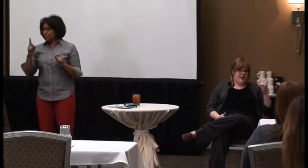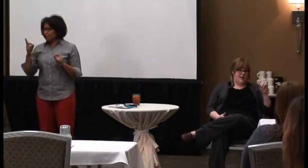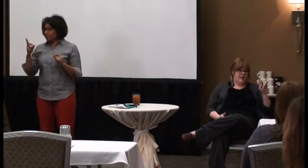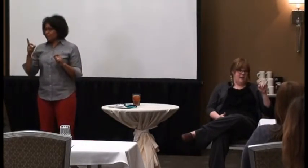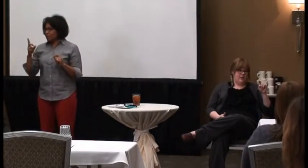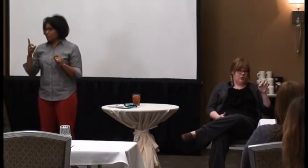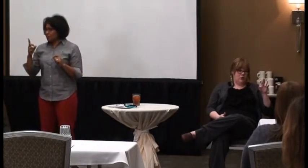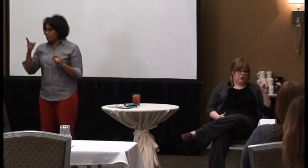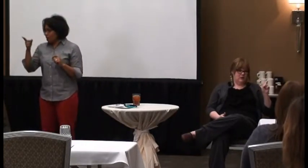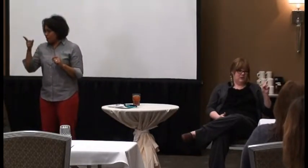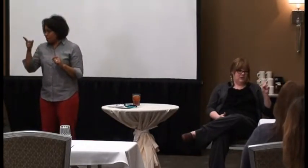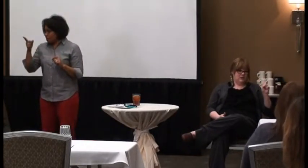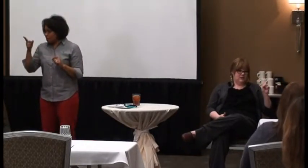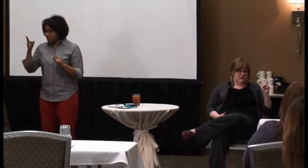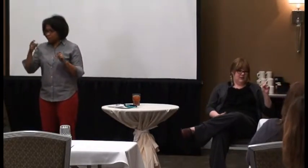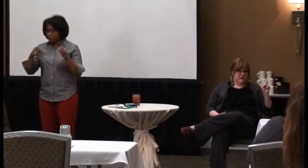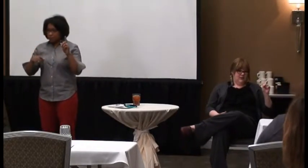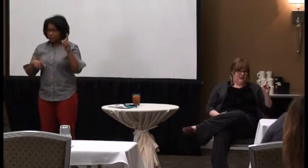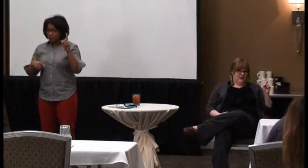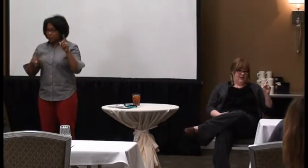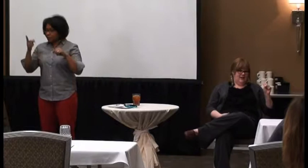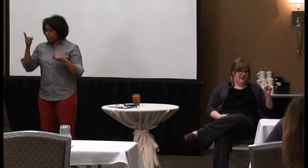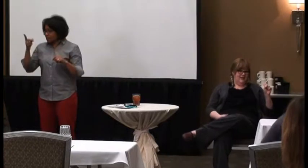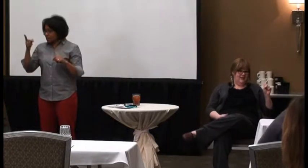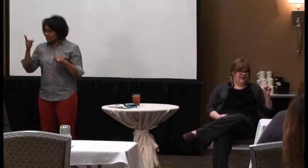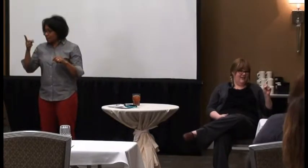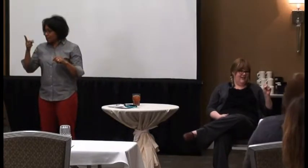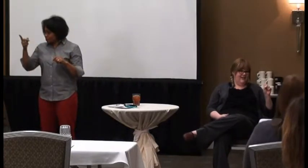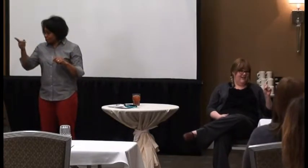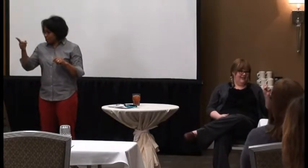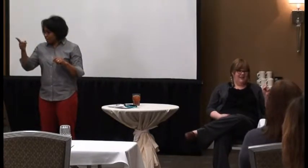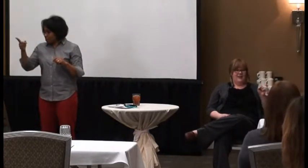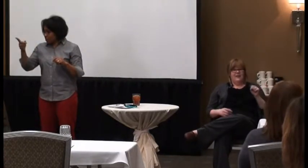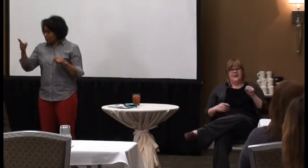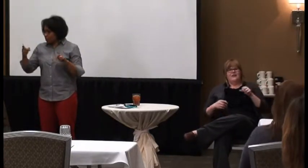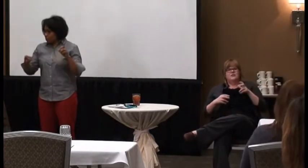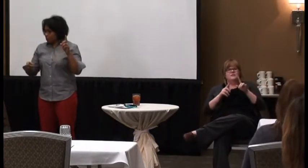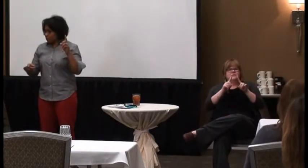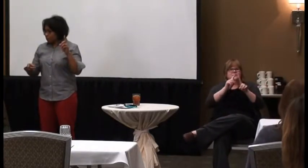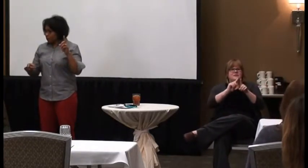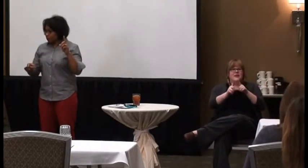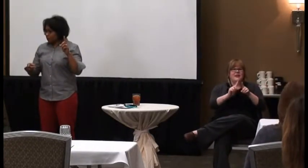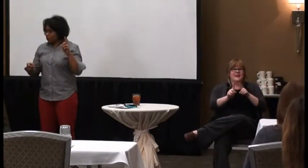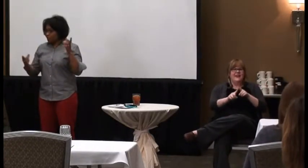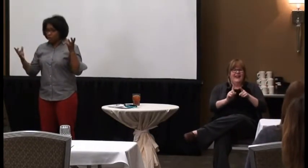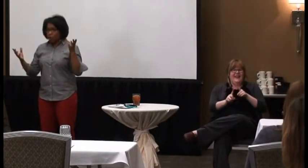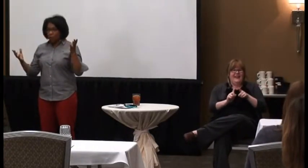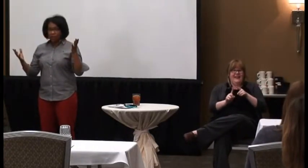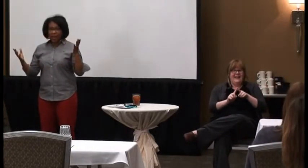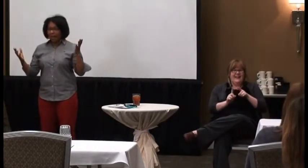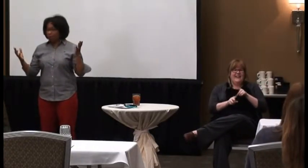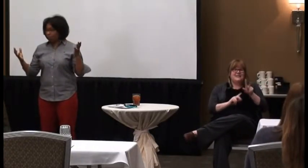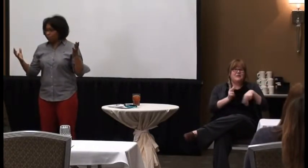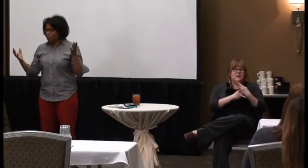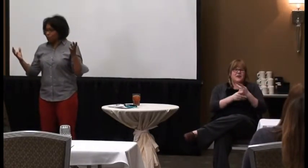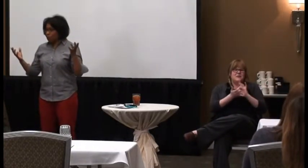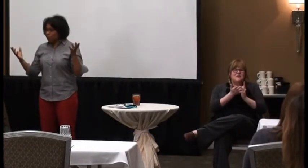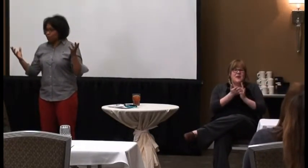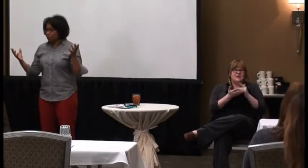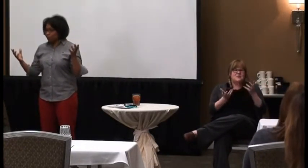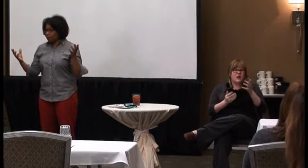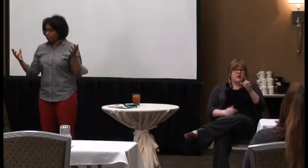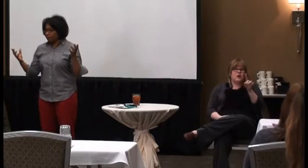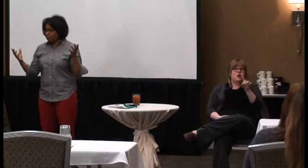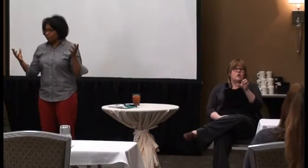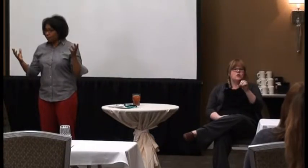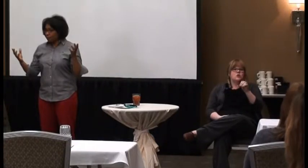So somebody said Zoloft, Celexa, Lexapro. What's the old daddy? What's the oldest